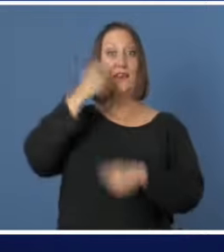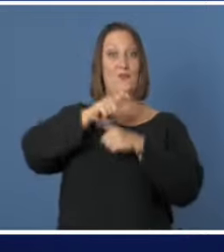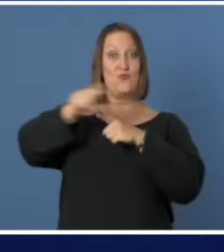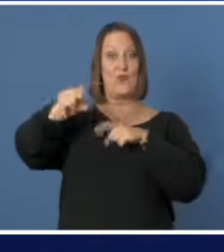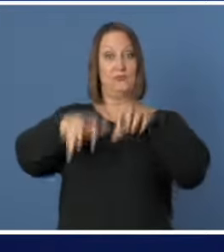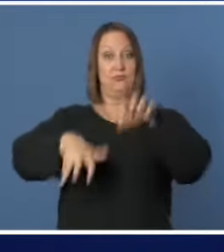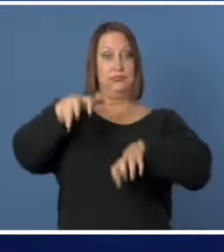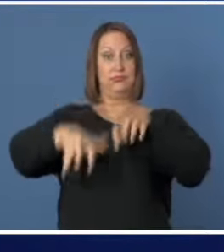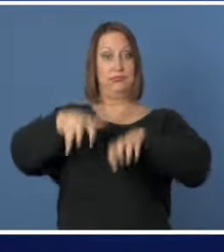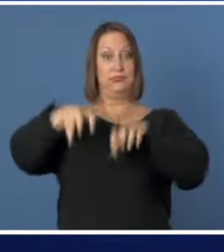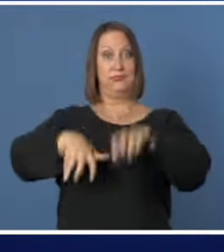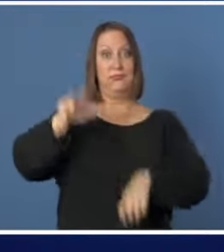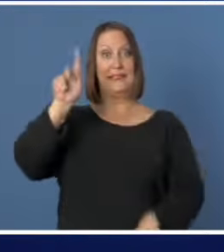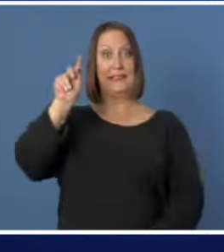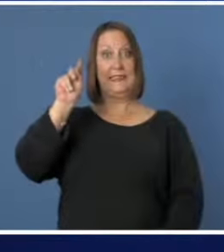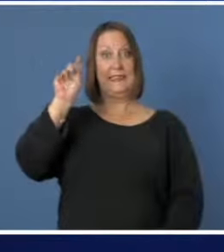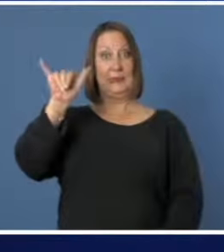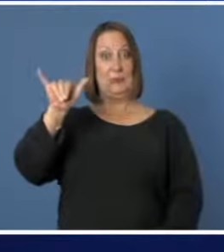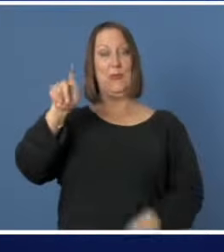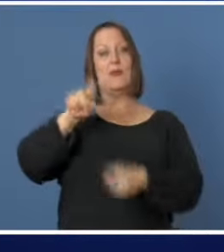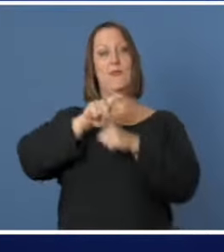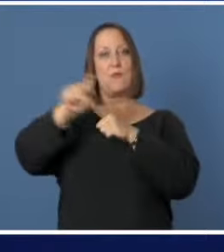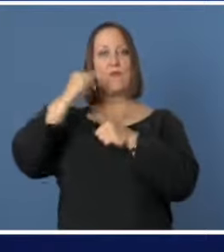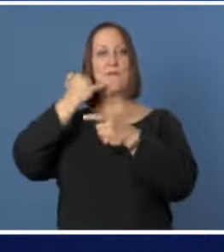For TTY users,